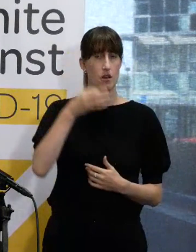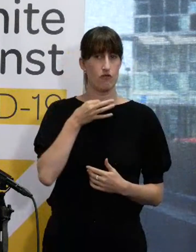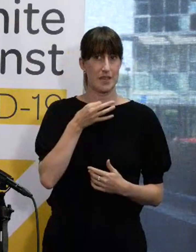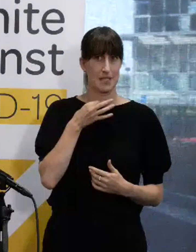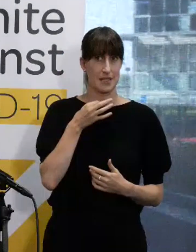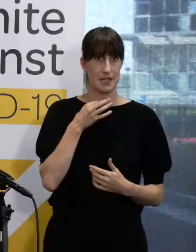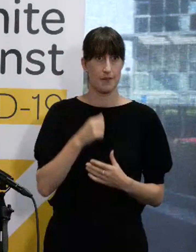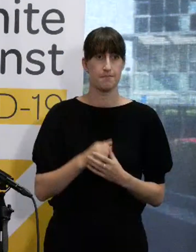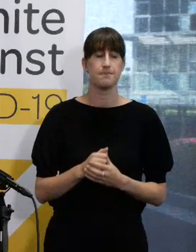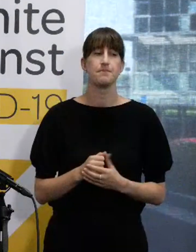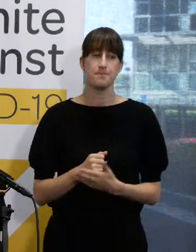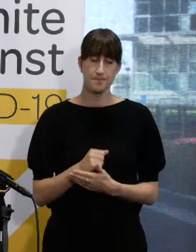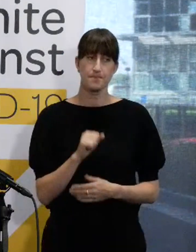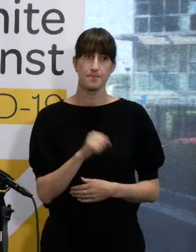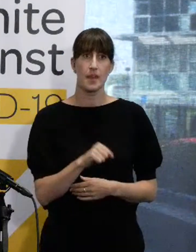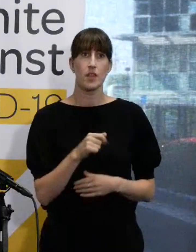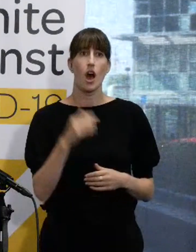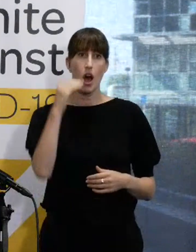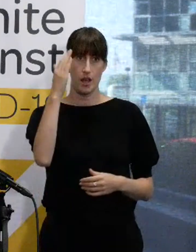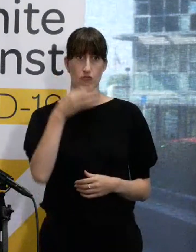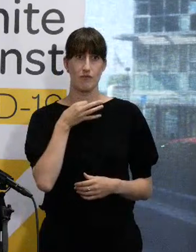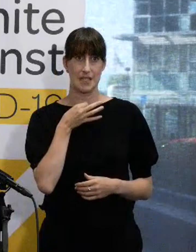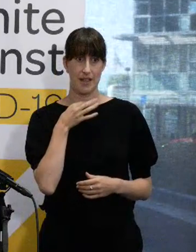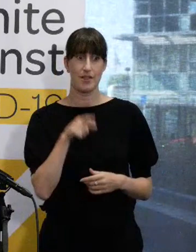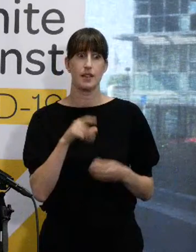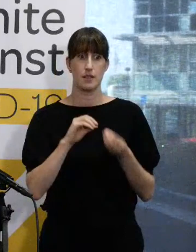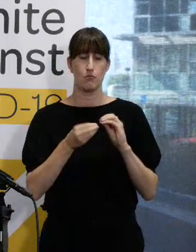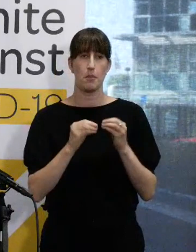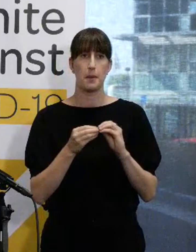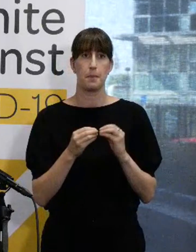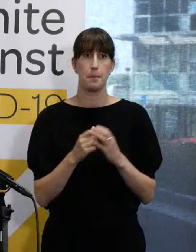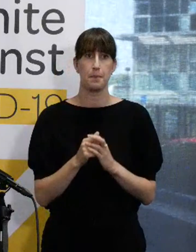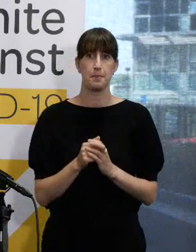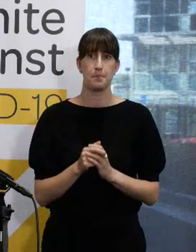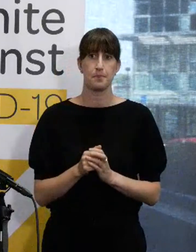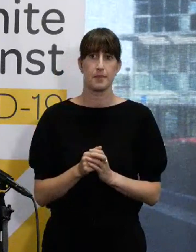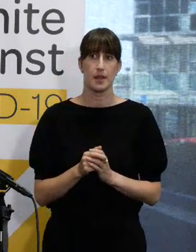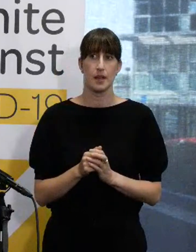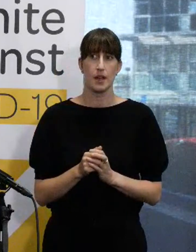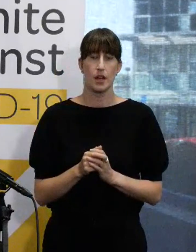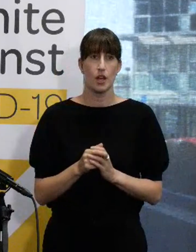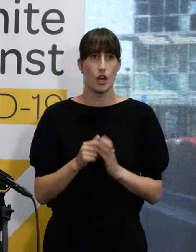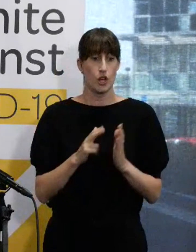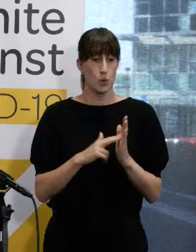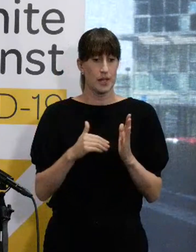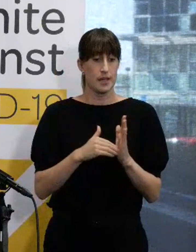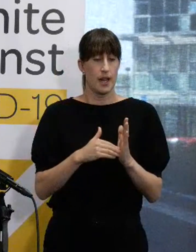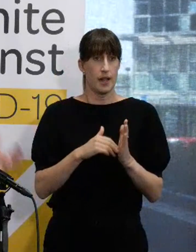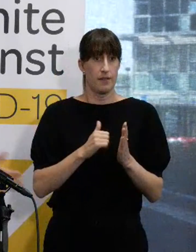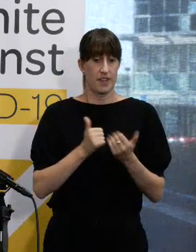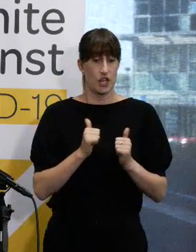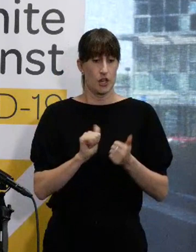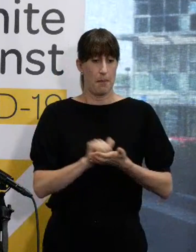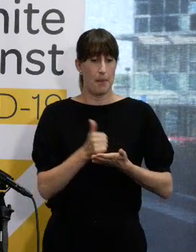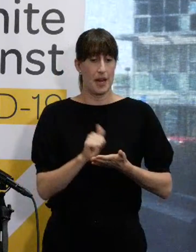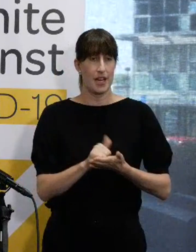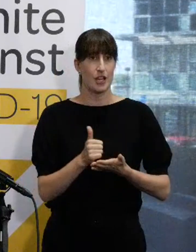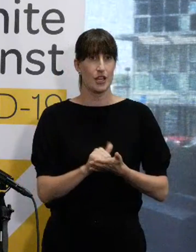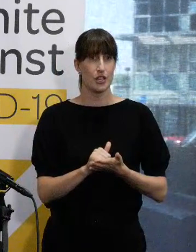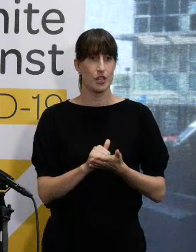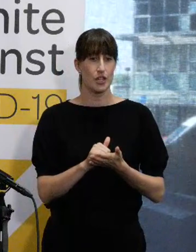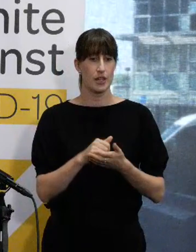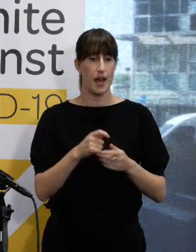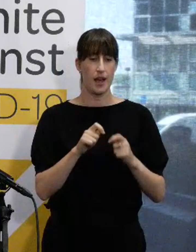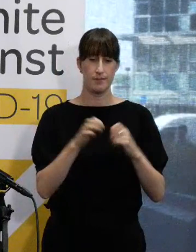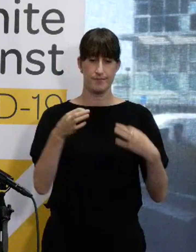here, particularly that in-flight transmission. And as has been pointed out, actually New Zealand published one of the first papers on proven in-flight transmission. So